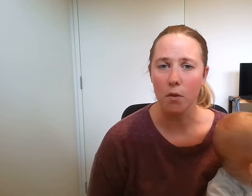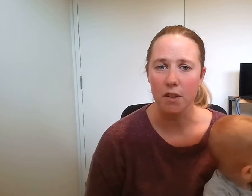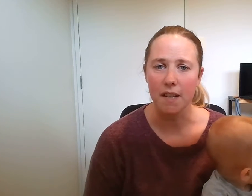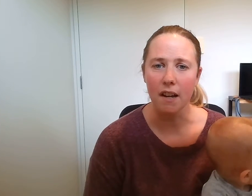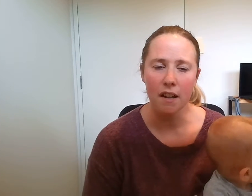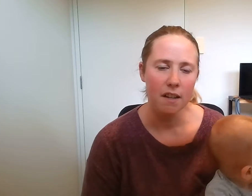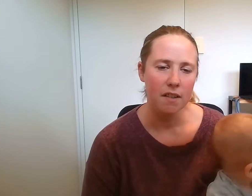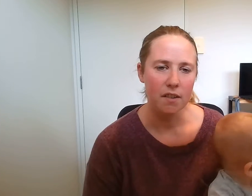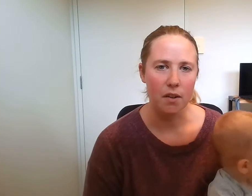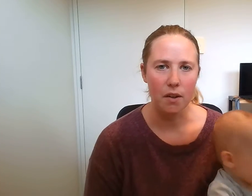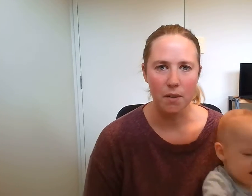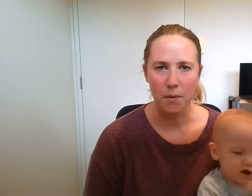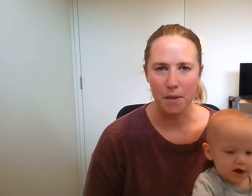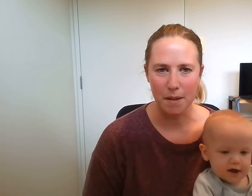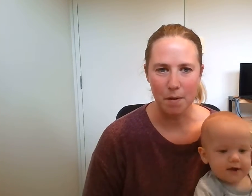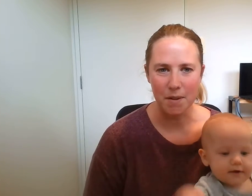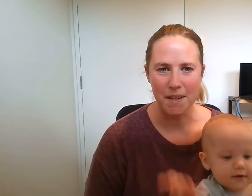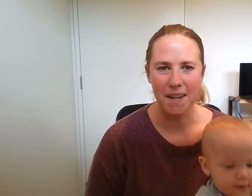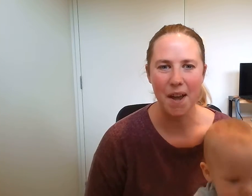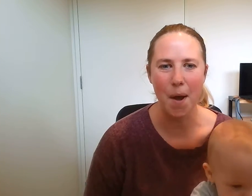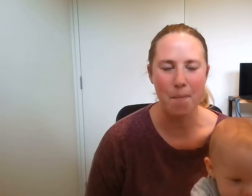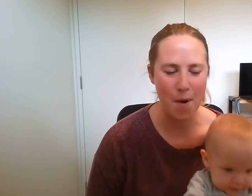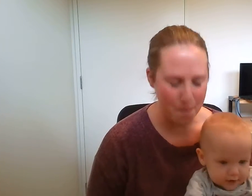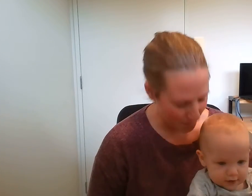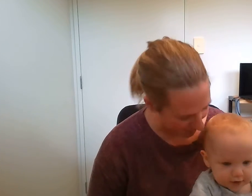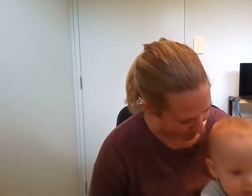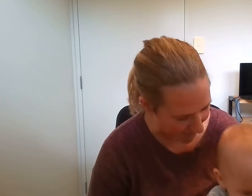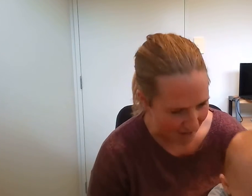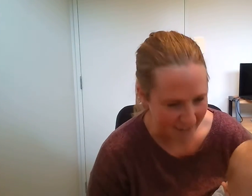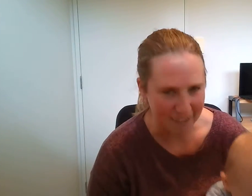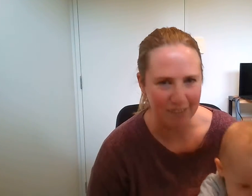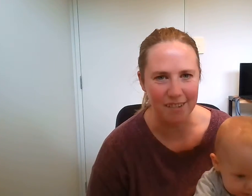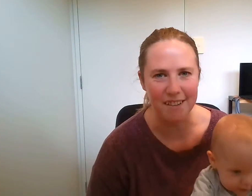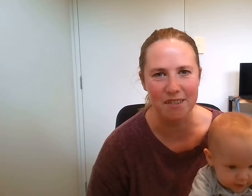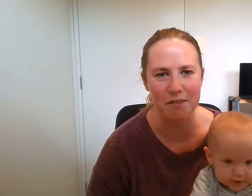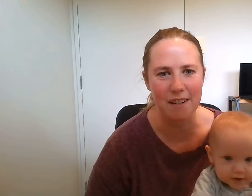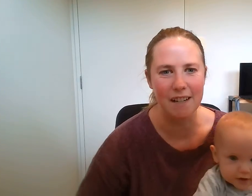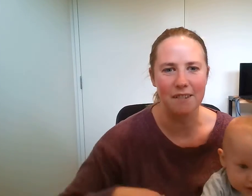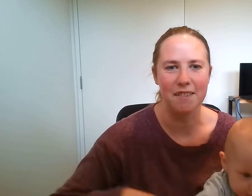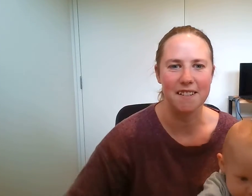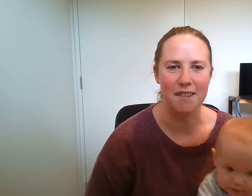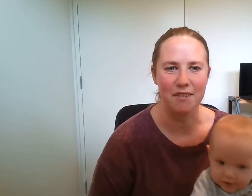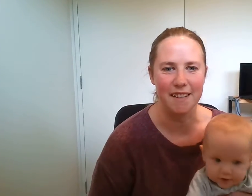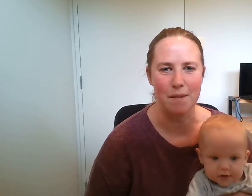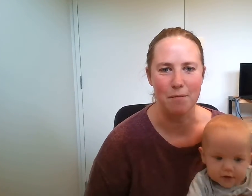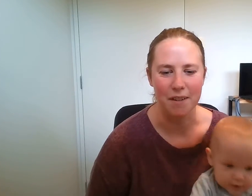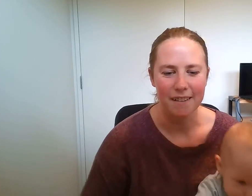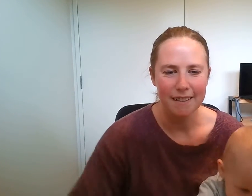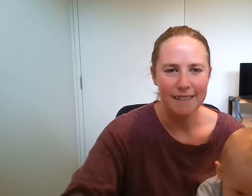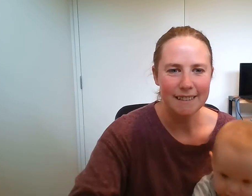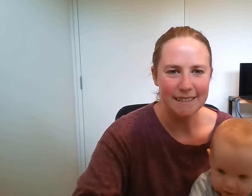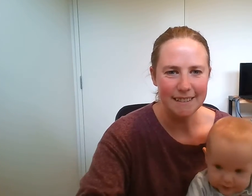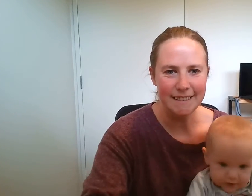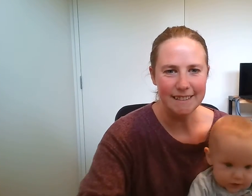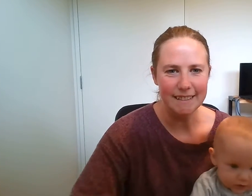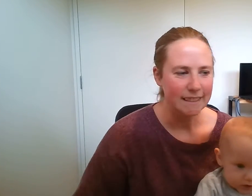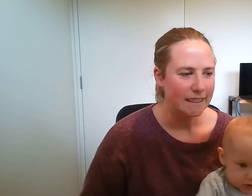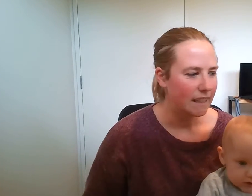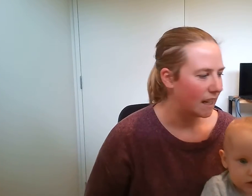just now. So I thought the most appropriate sign, oh, Ezra really wants to type on the keyboard. I